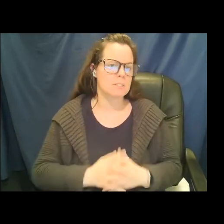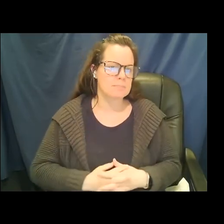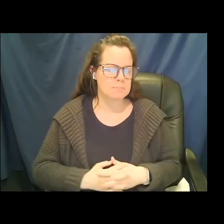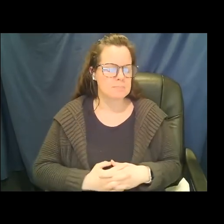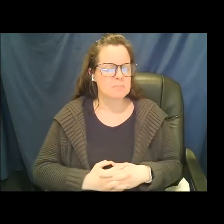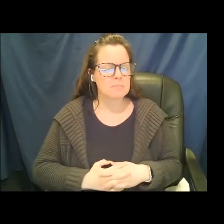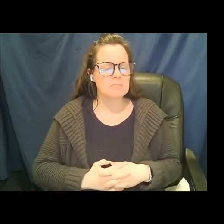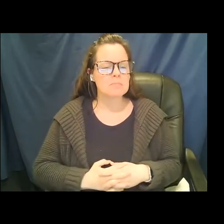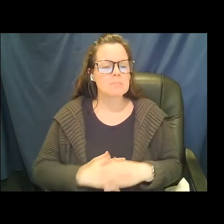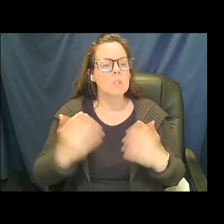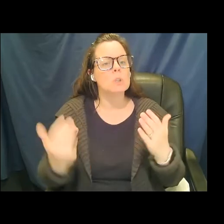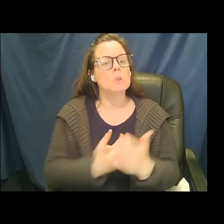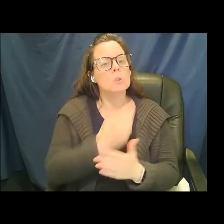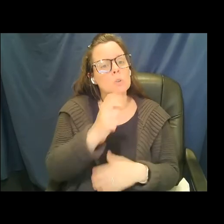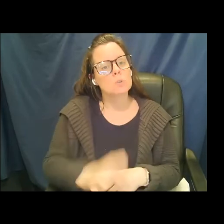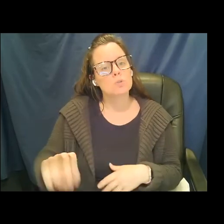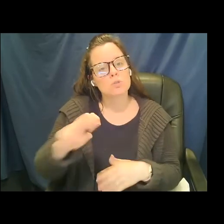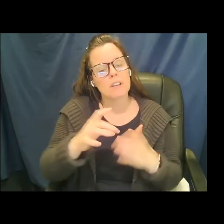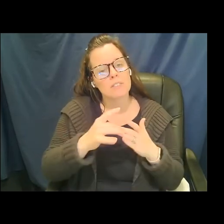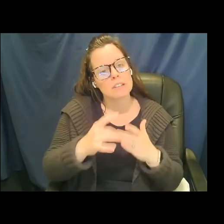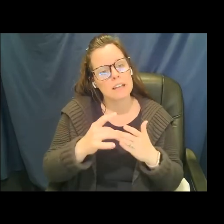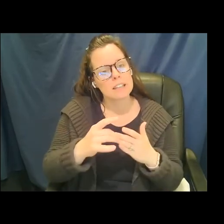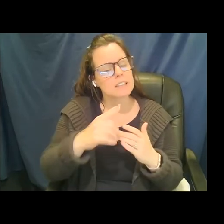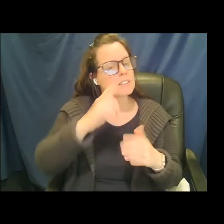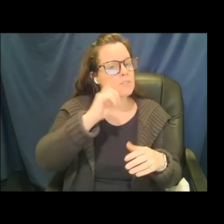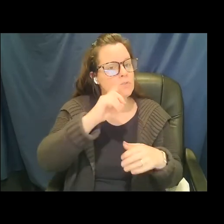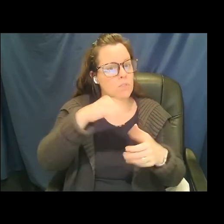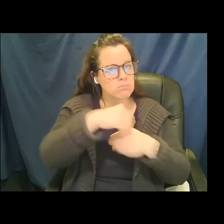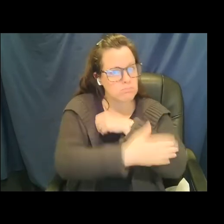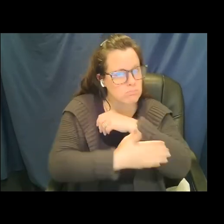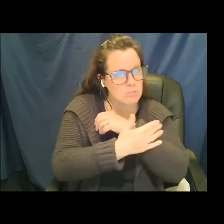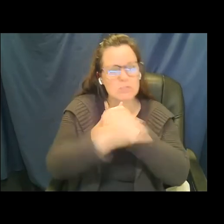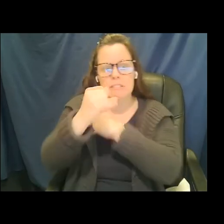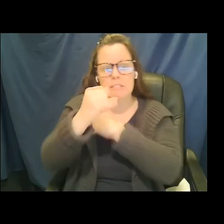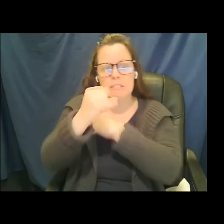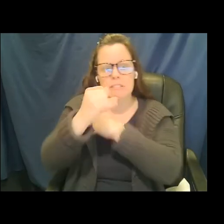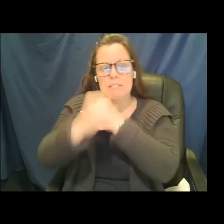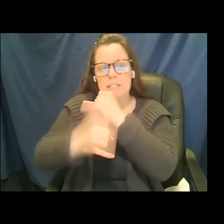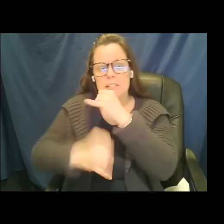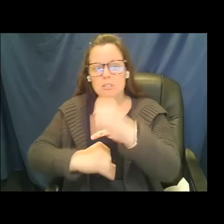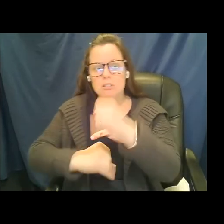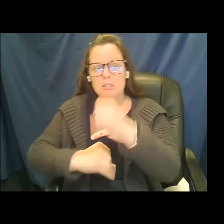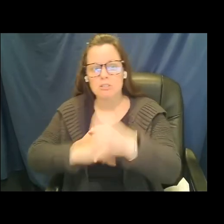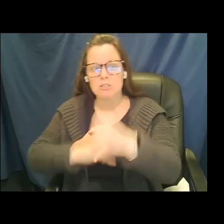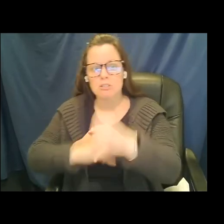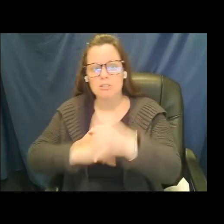They have new travel guidance. For domestic and international travel,